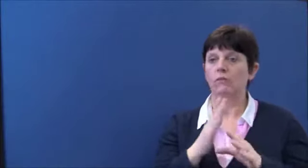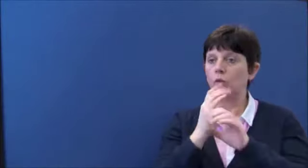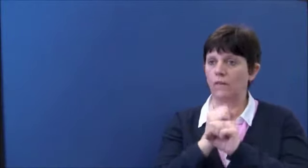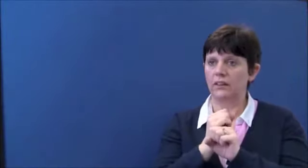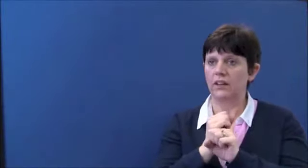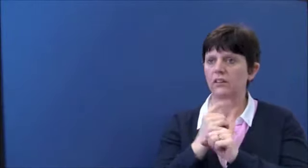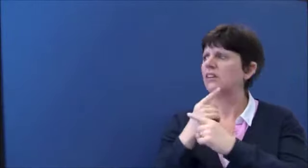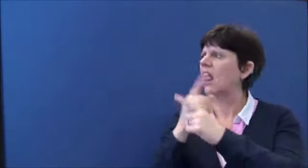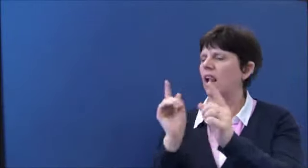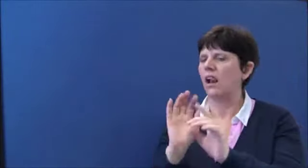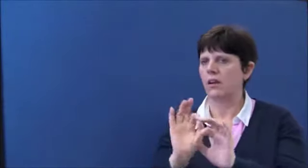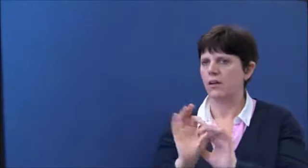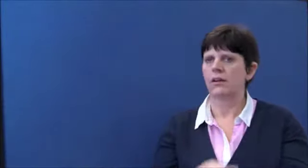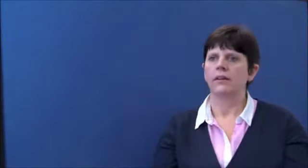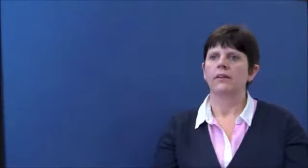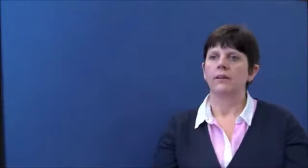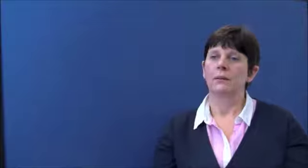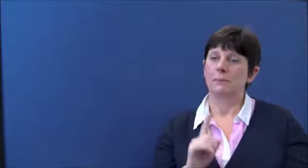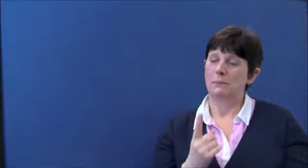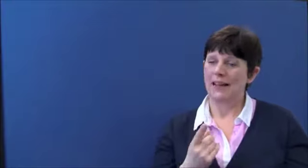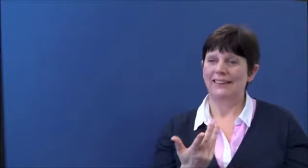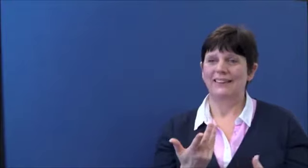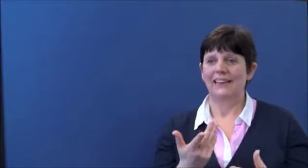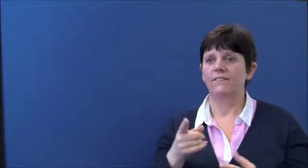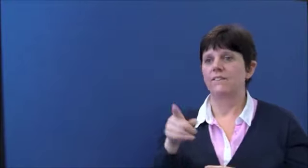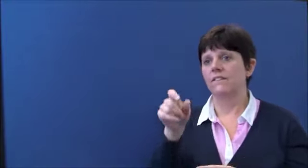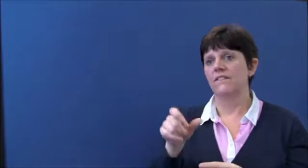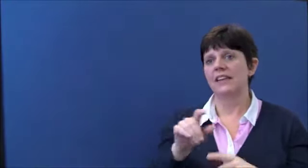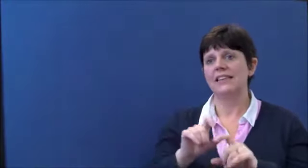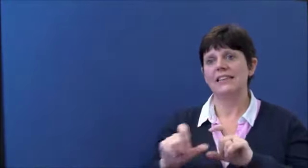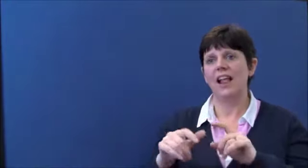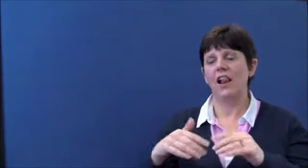will have to tell someone. We need to make sure that this isn't allowed to continue.